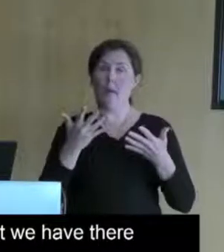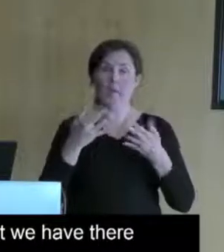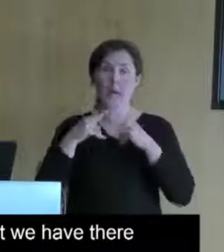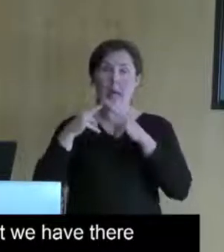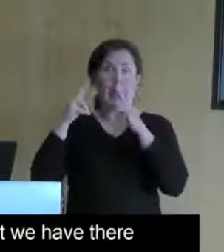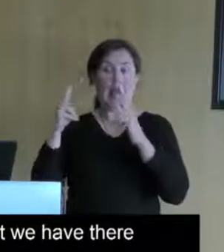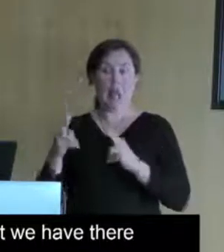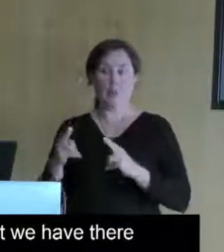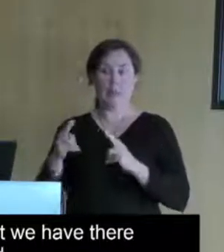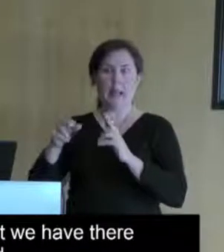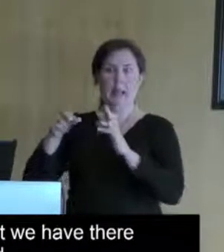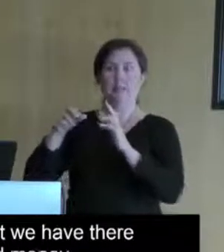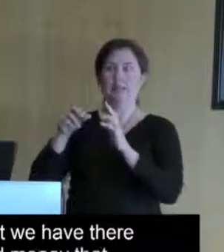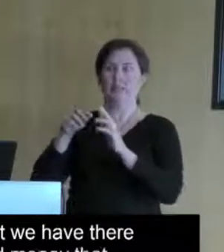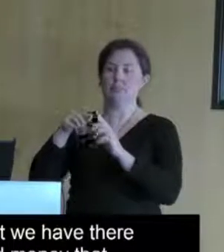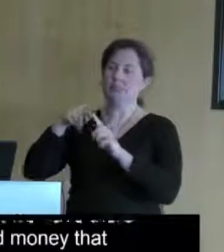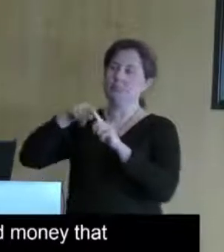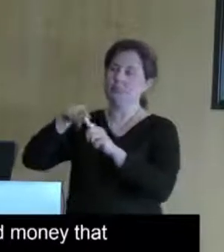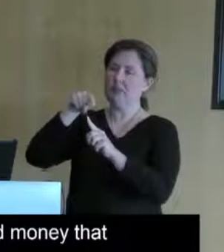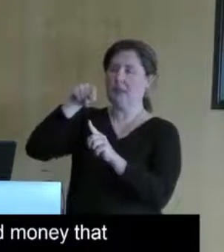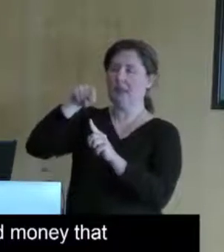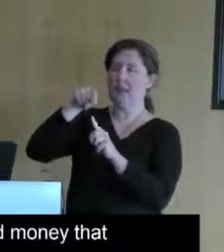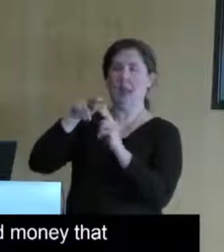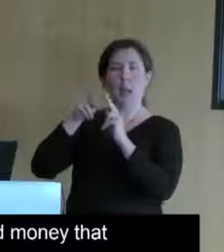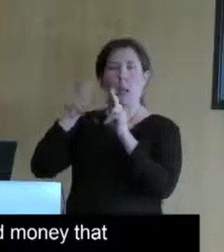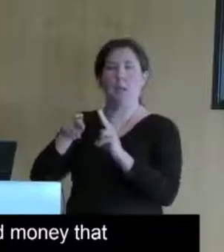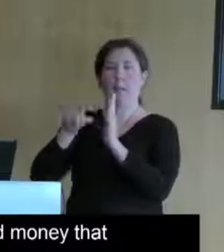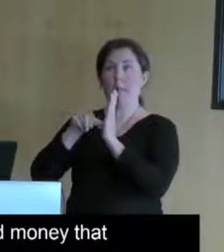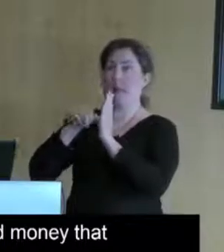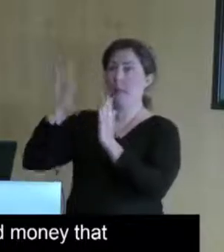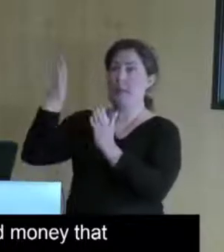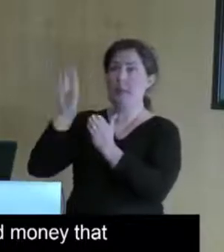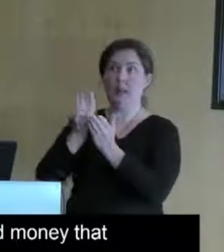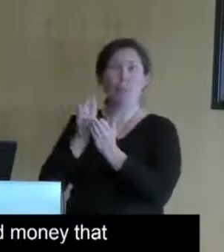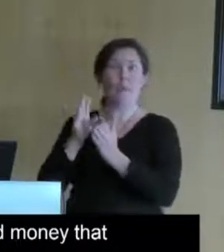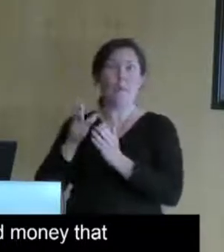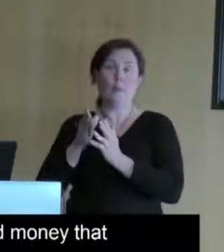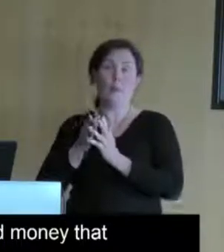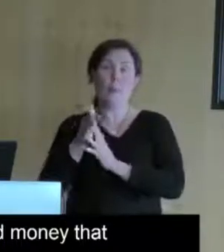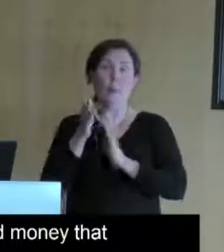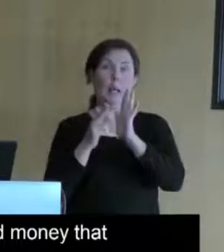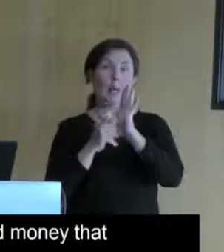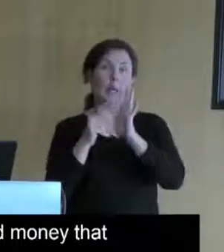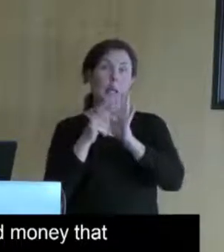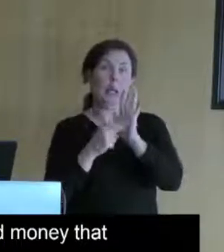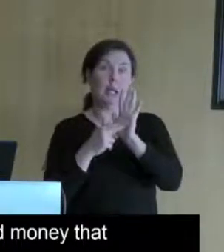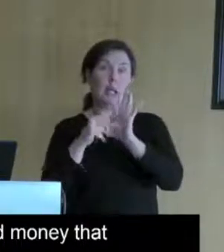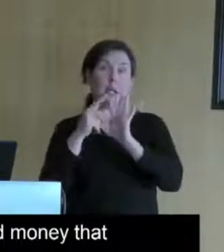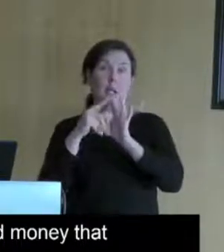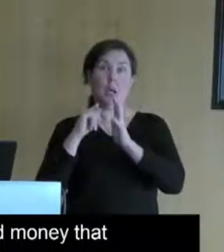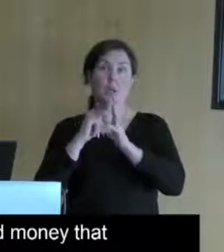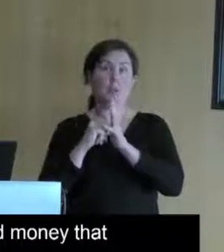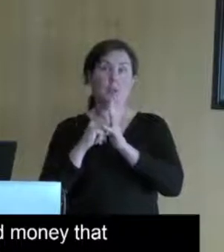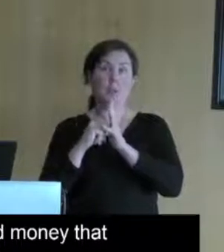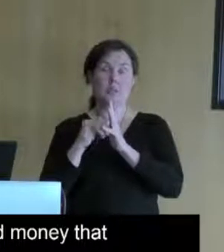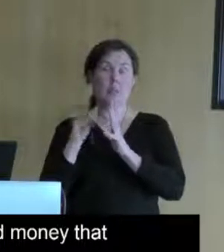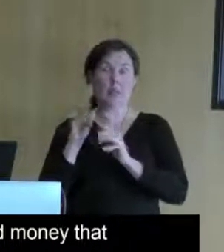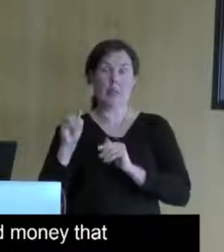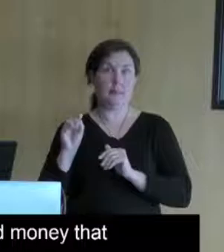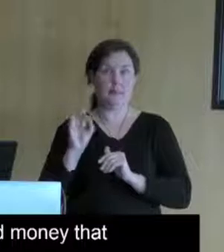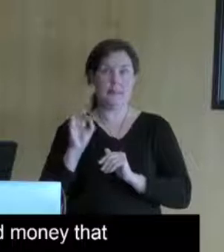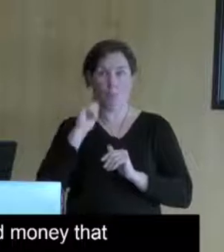And I'm sure there's still a lot of work to do on that. But from the understanding that we have, there's